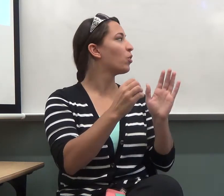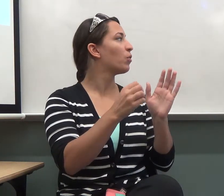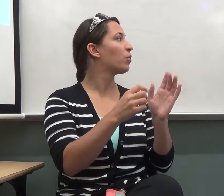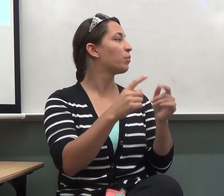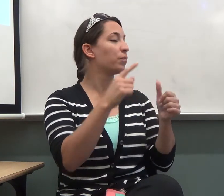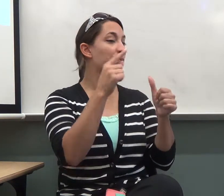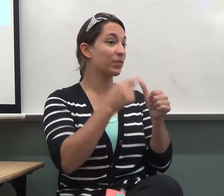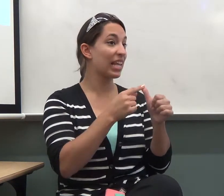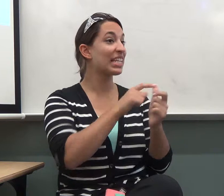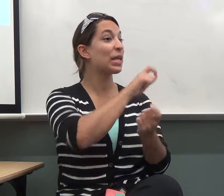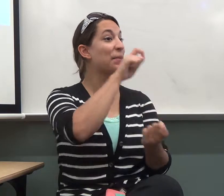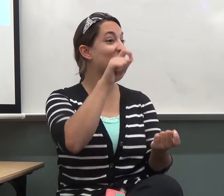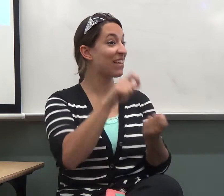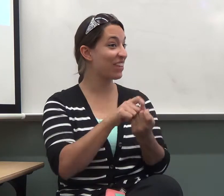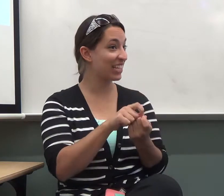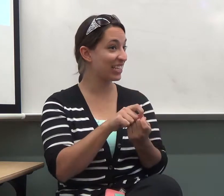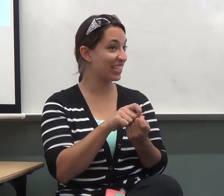this. Specific, Specifics, what?